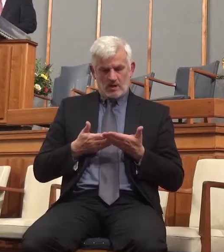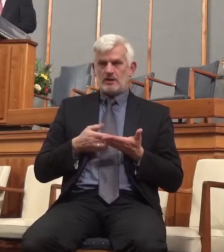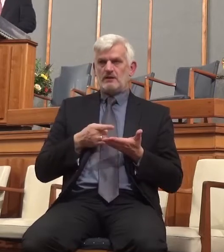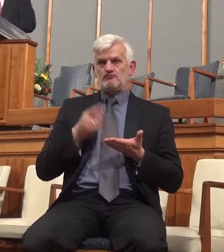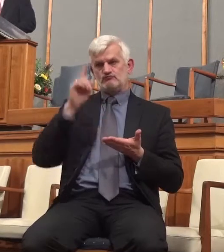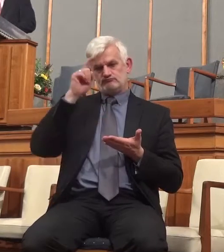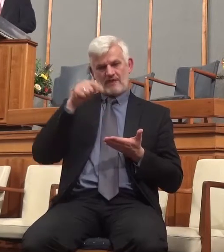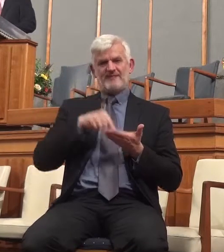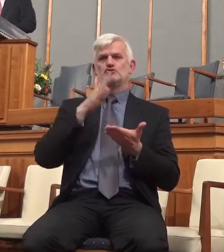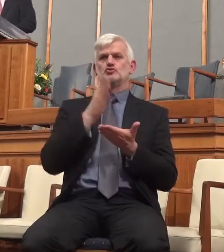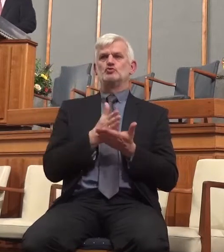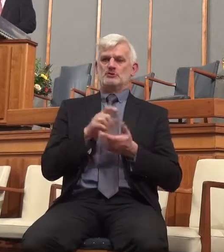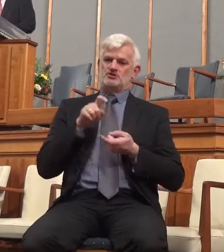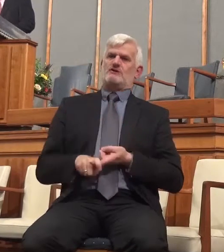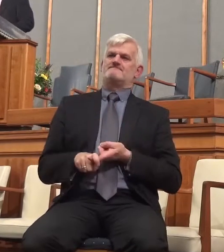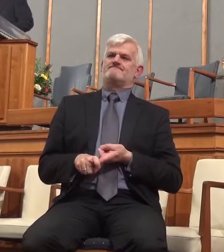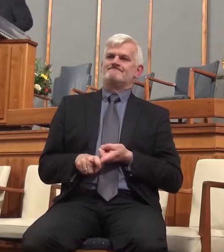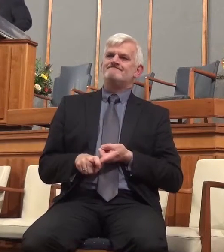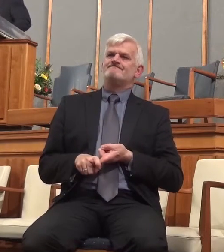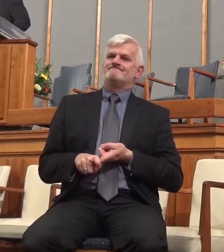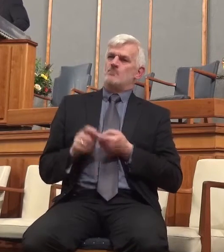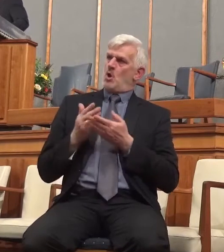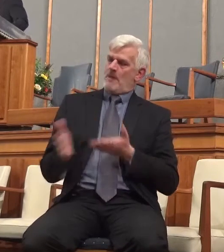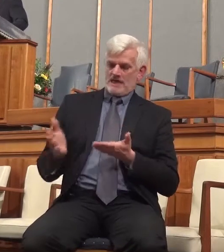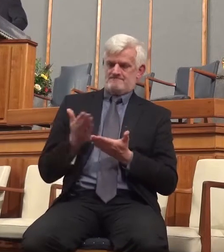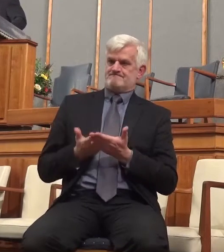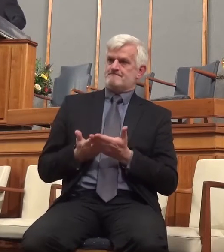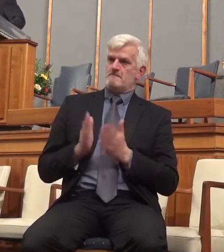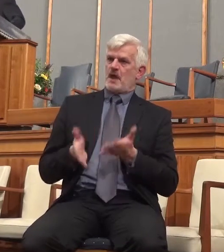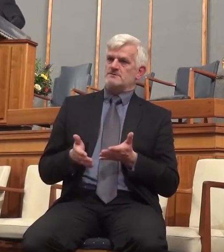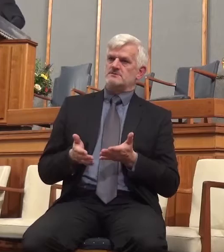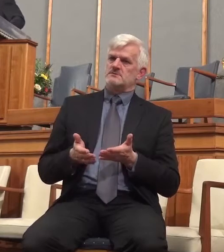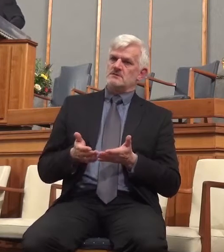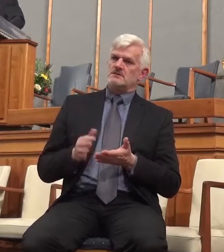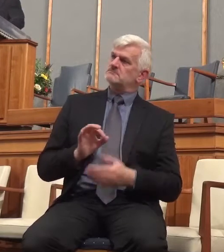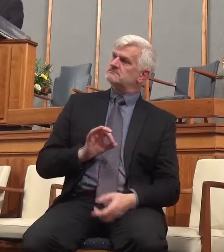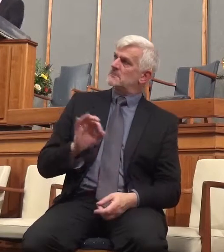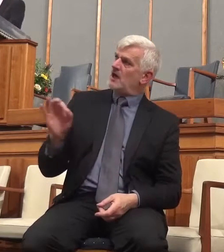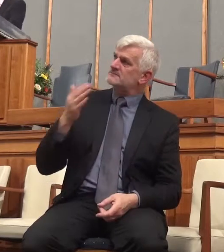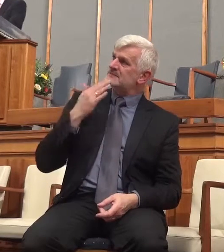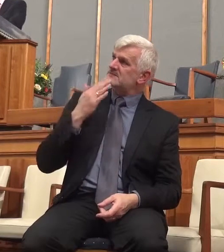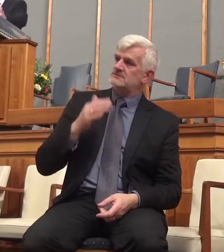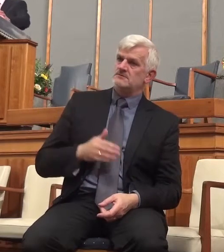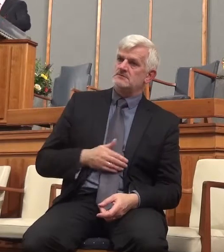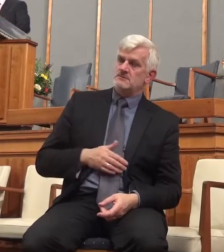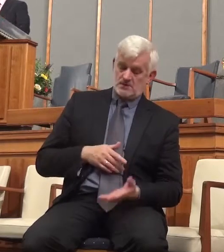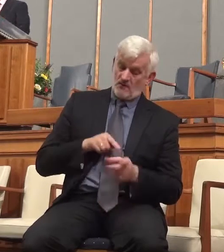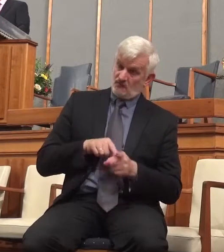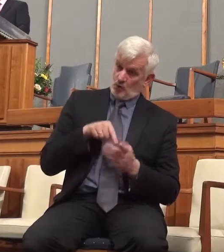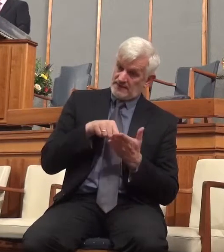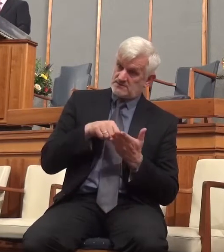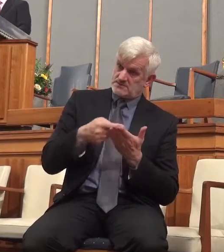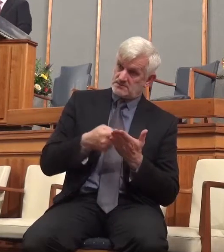authentic, so you trust it, and you obey it, and you come to God on the terms that are described